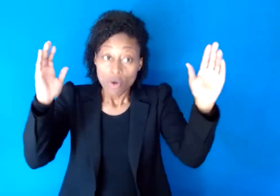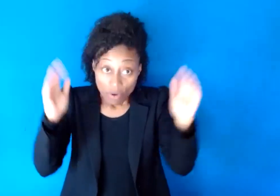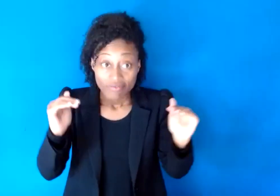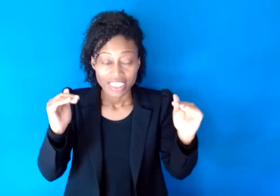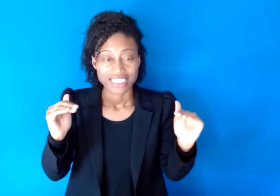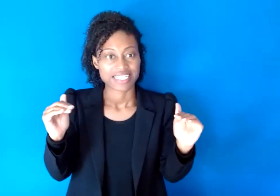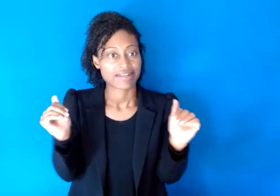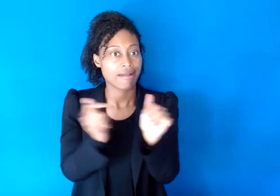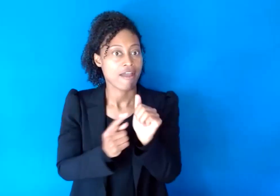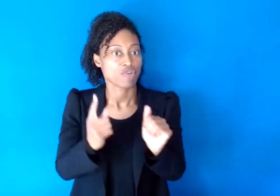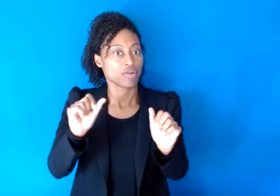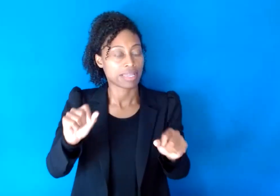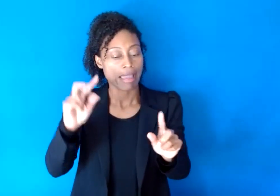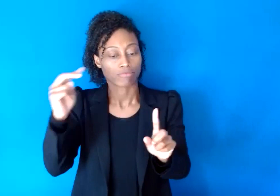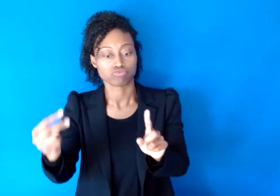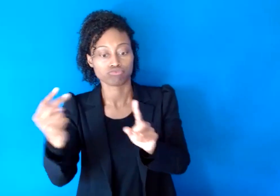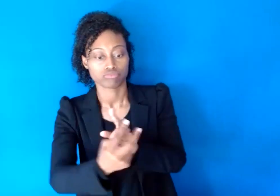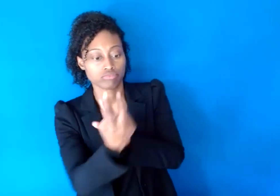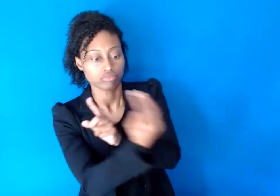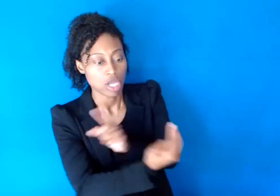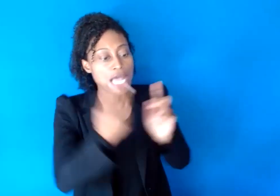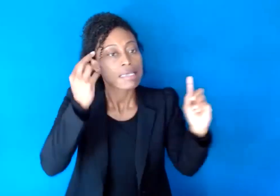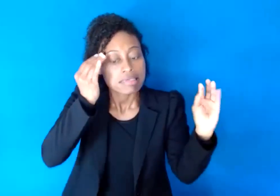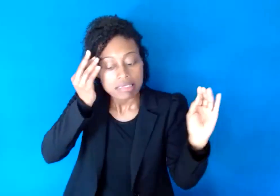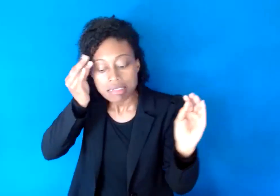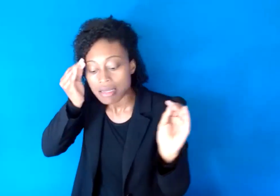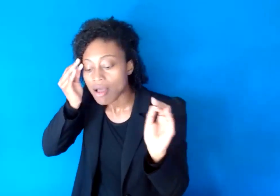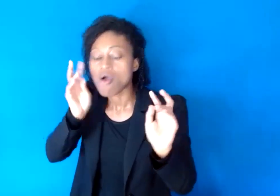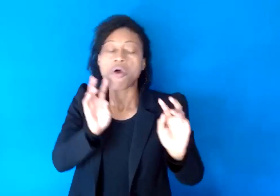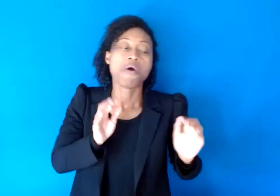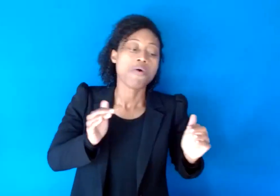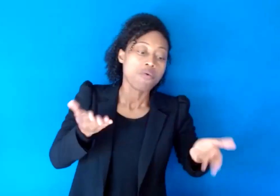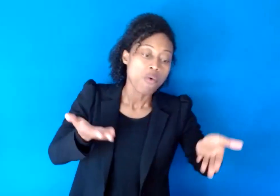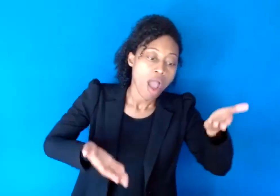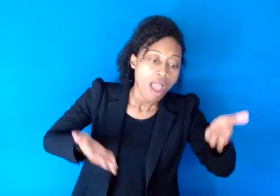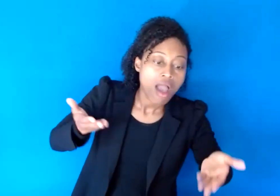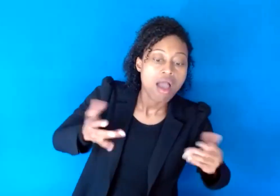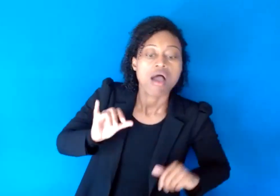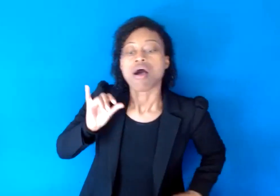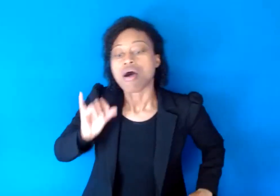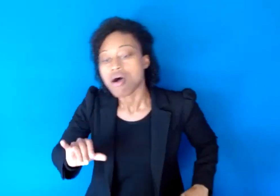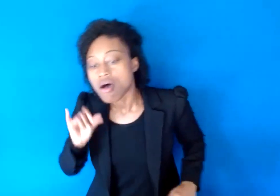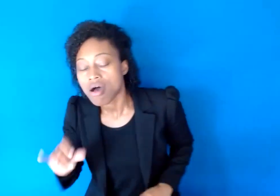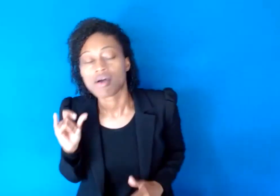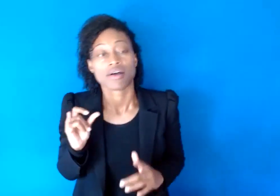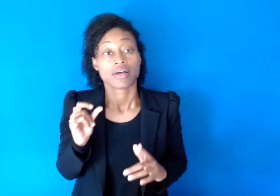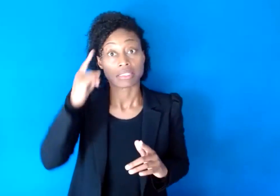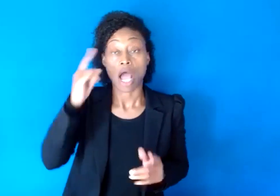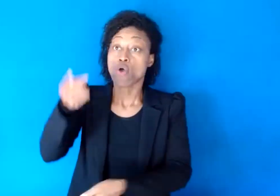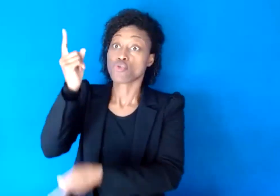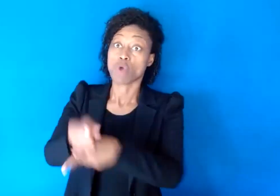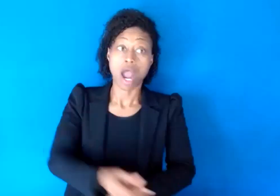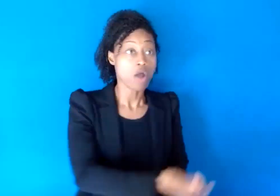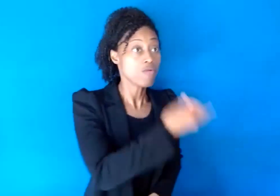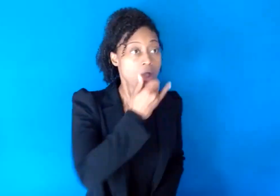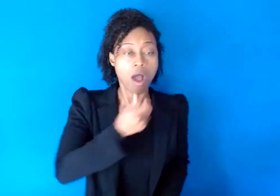everyone will consider it from all sides and not just the side of, this is right or wrong, because there is no right or